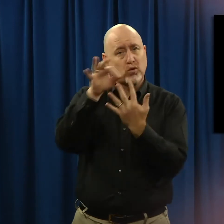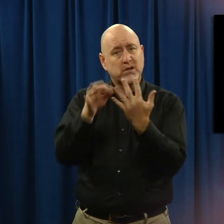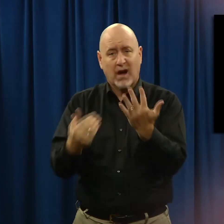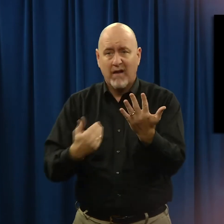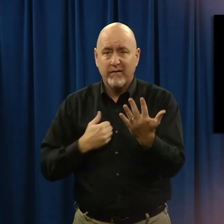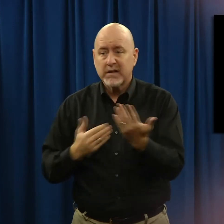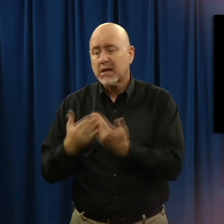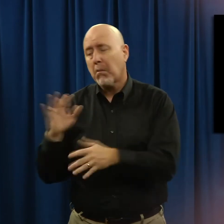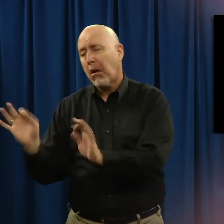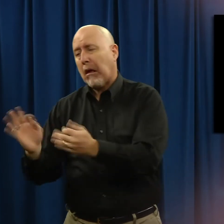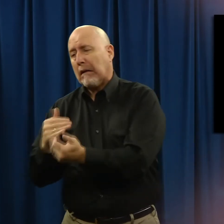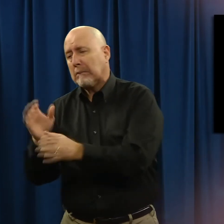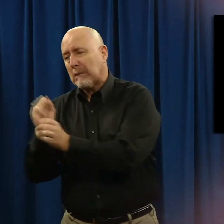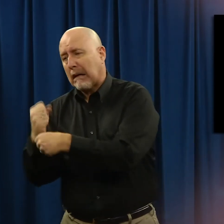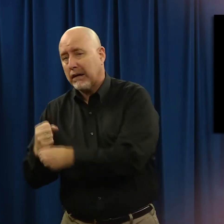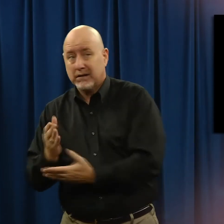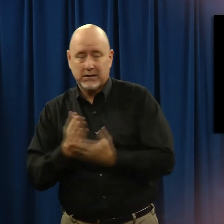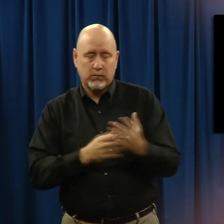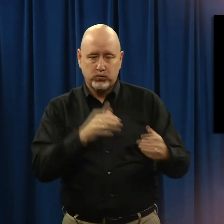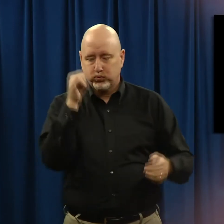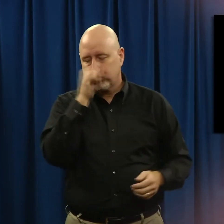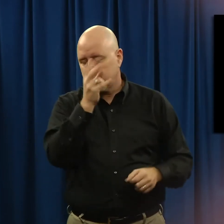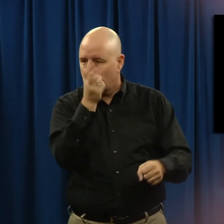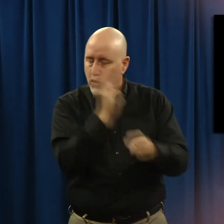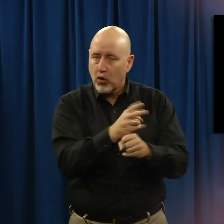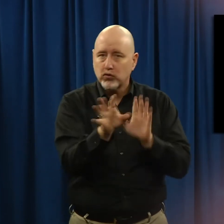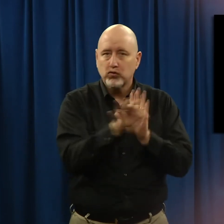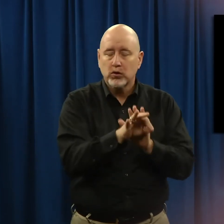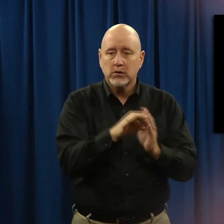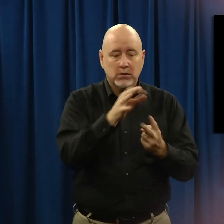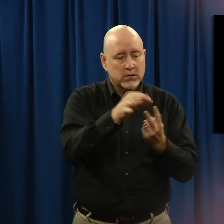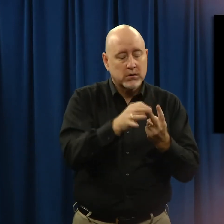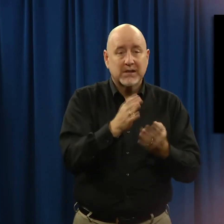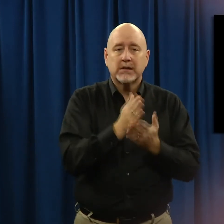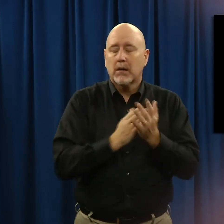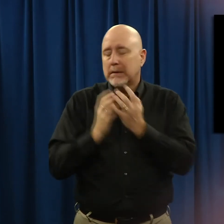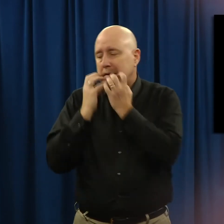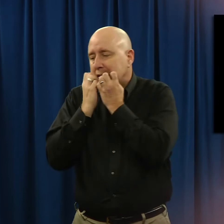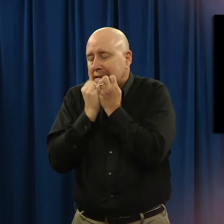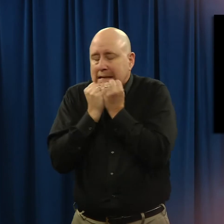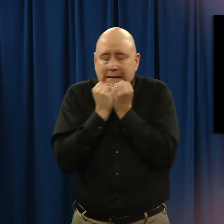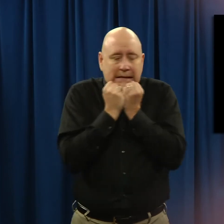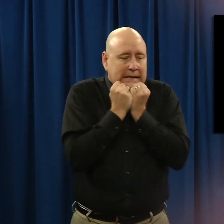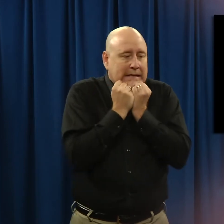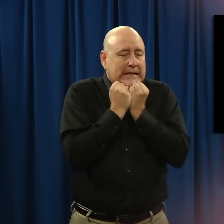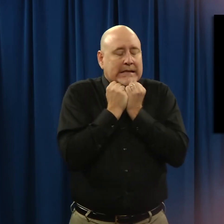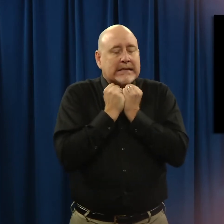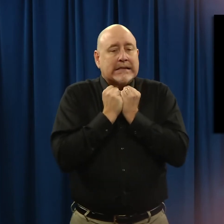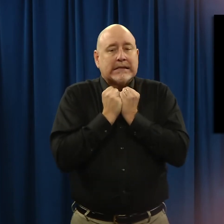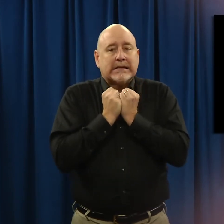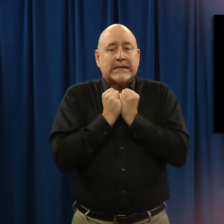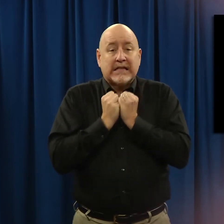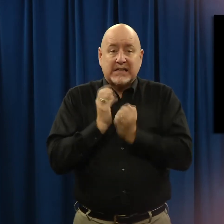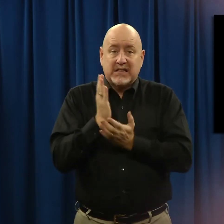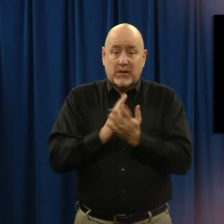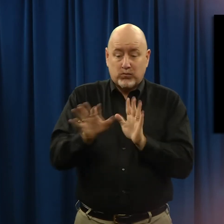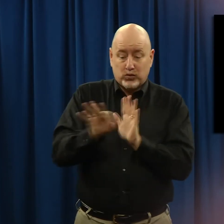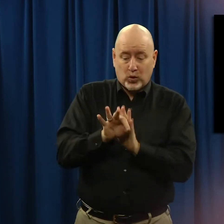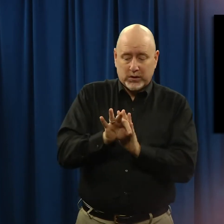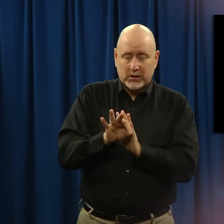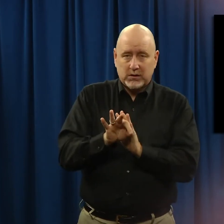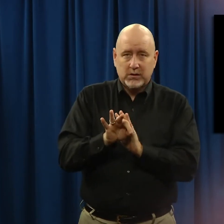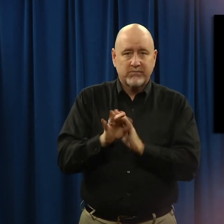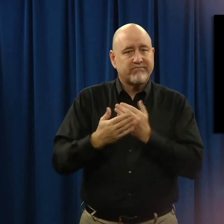some easy and some hard. Some that we will cherish and some that we will live to